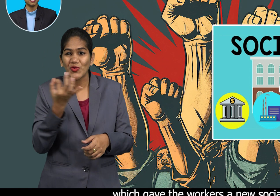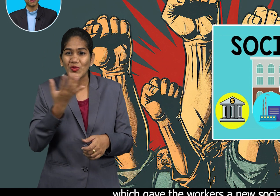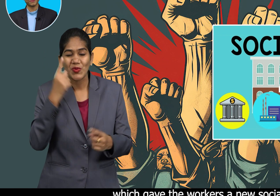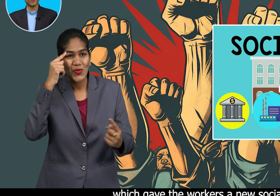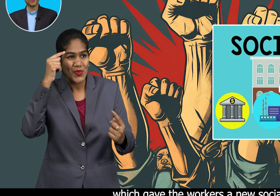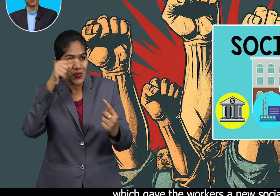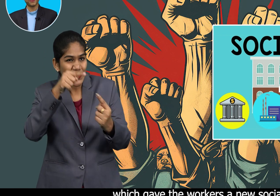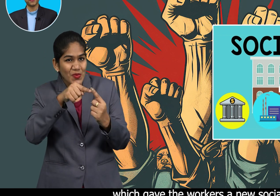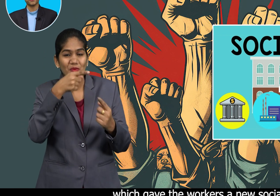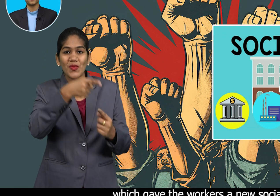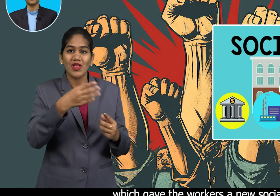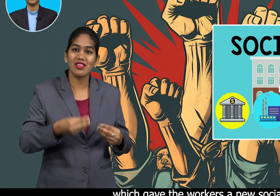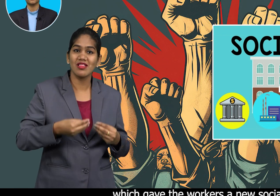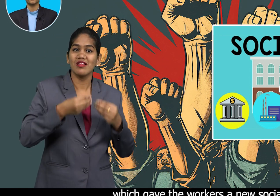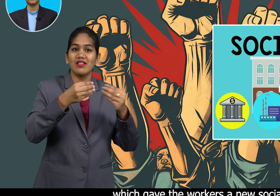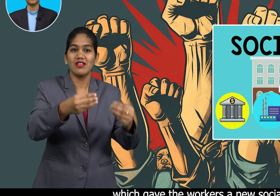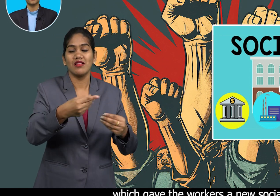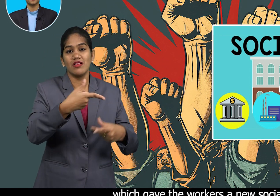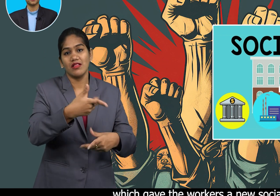goal.